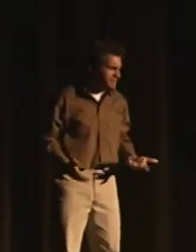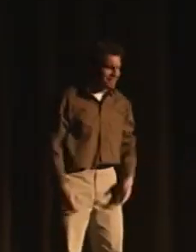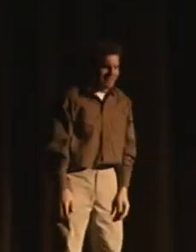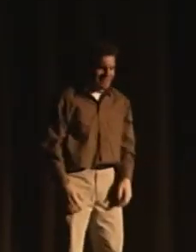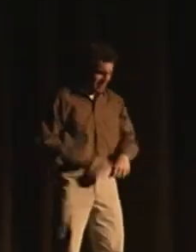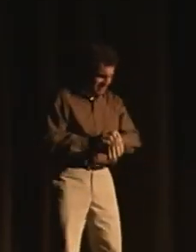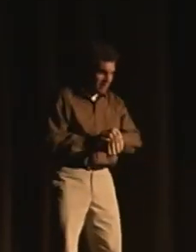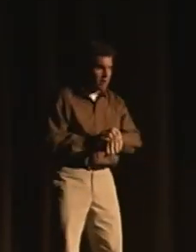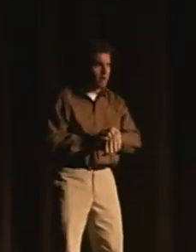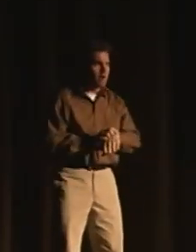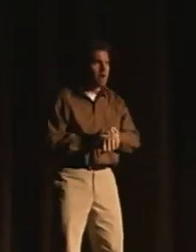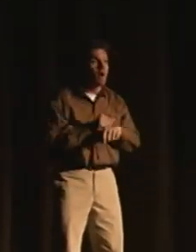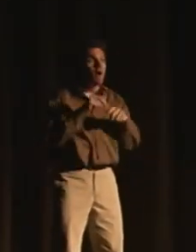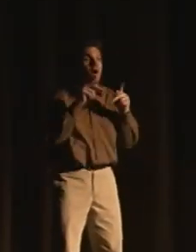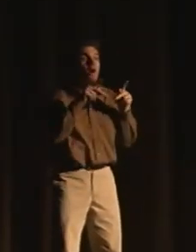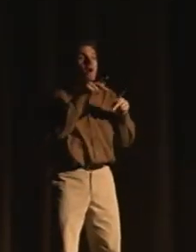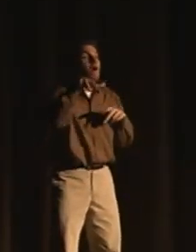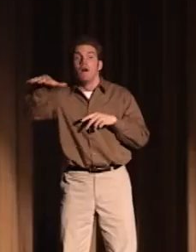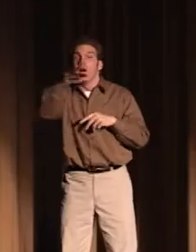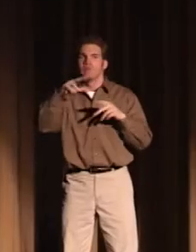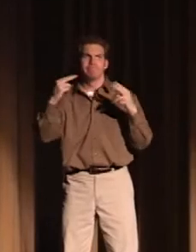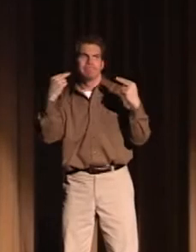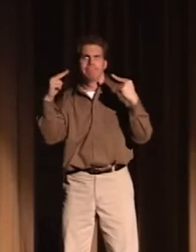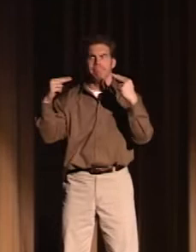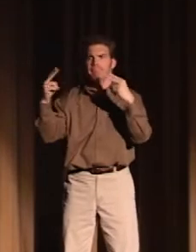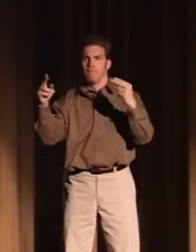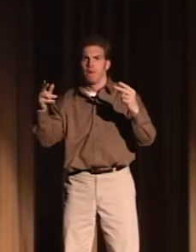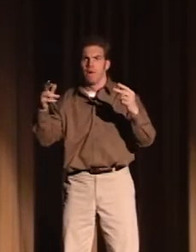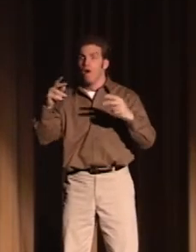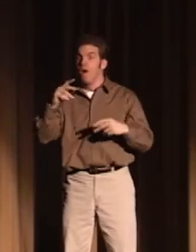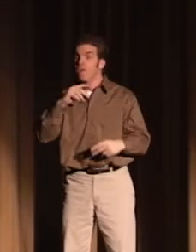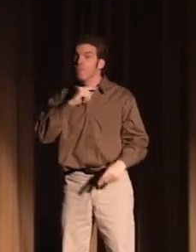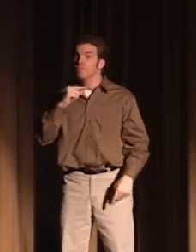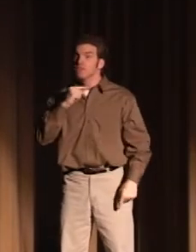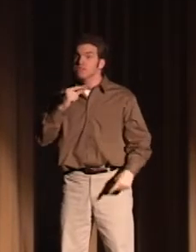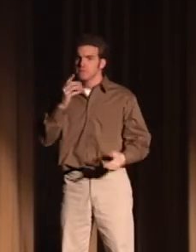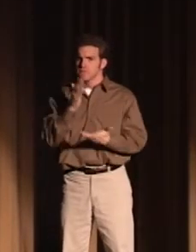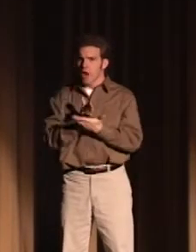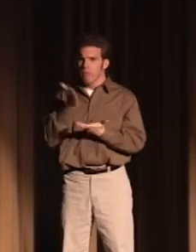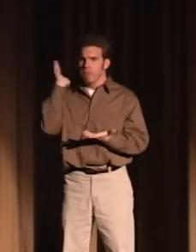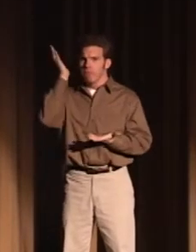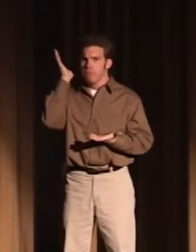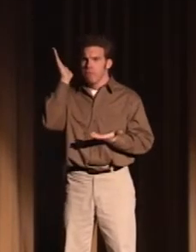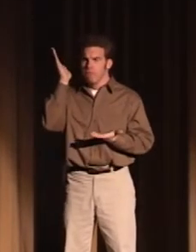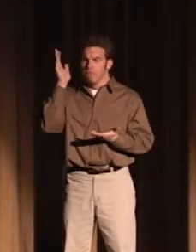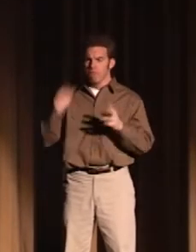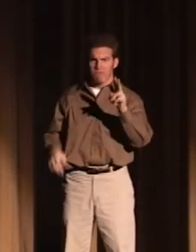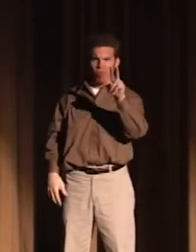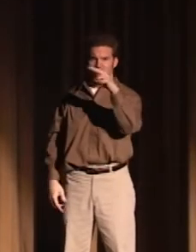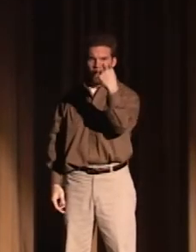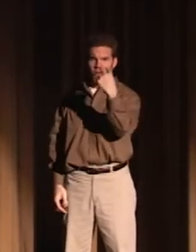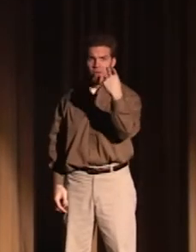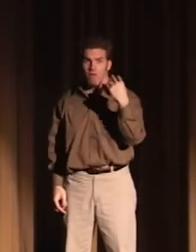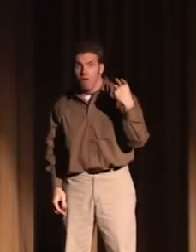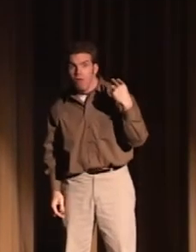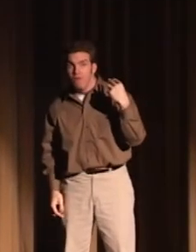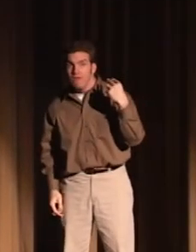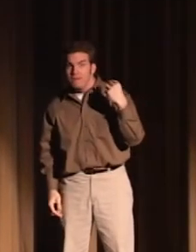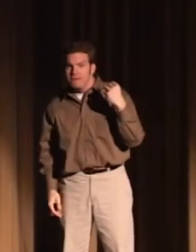you. So I kept struggling with it. The whole audience, of course, was moving around, and the priest turned around and looked at